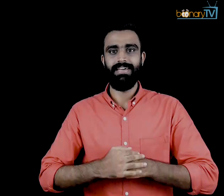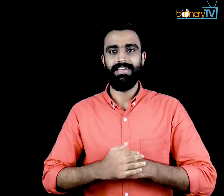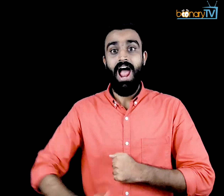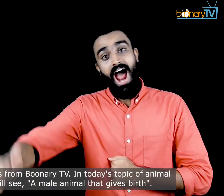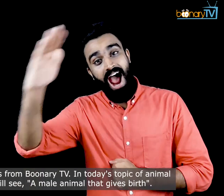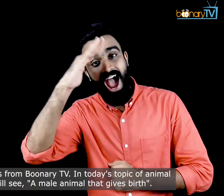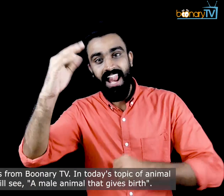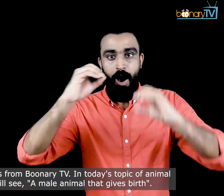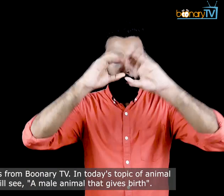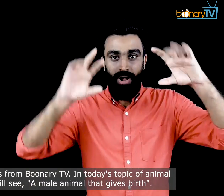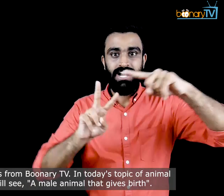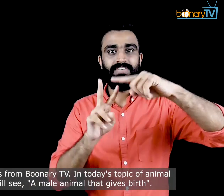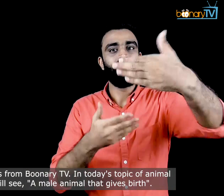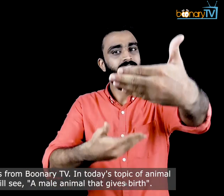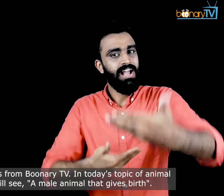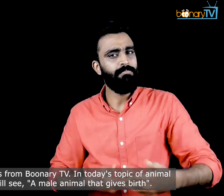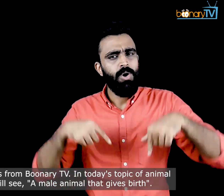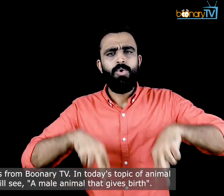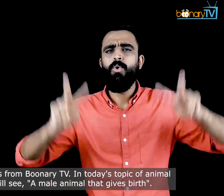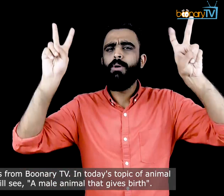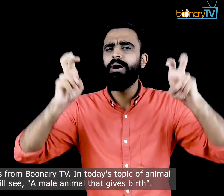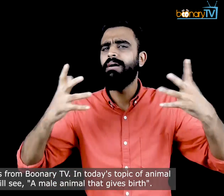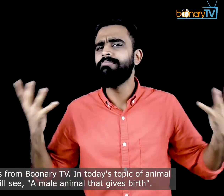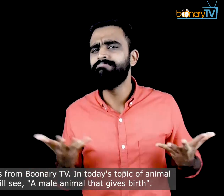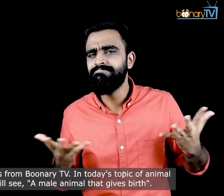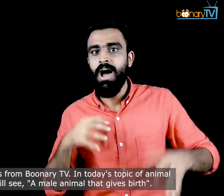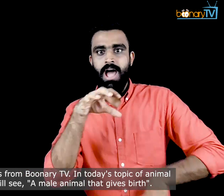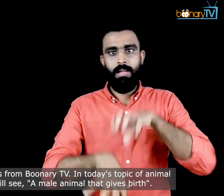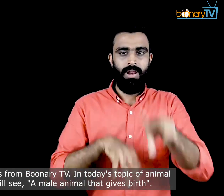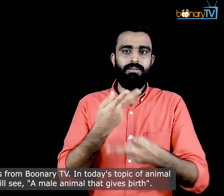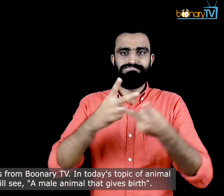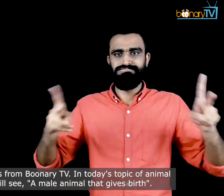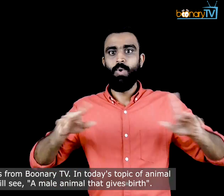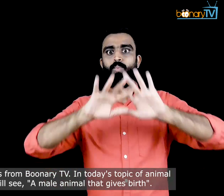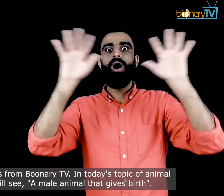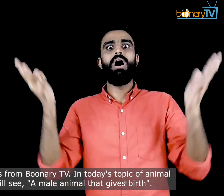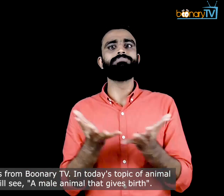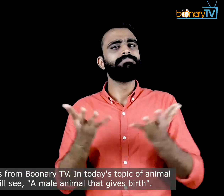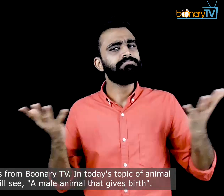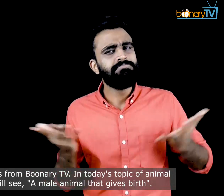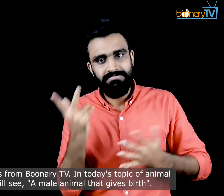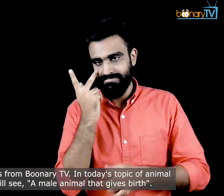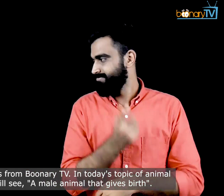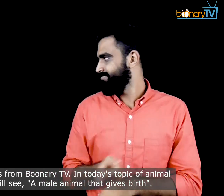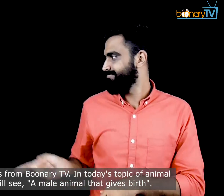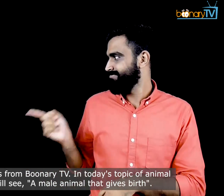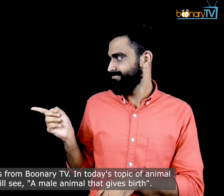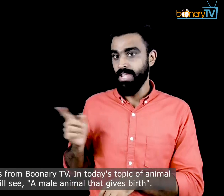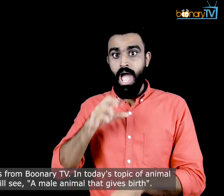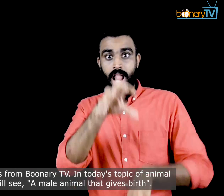Hello! Greetings from Boonari TV. In today's topic of Animal World, we will see a